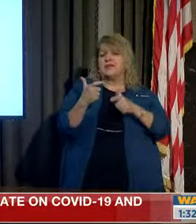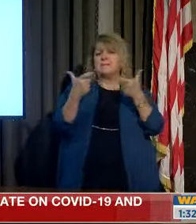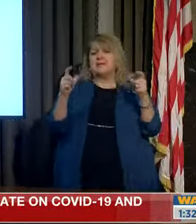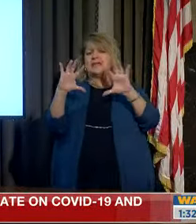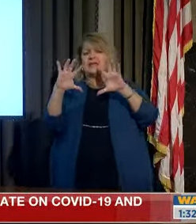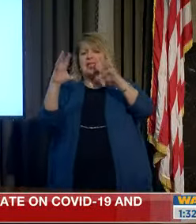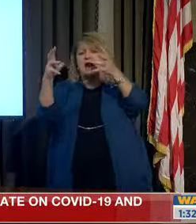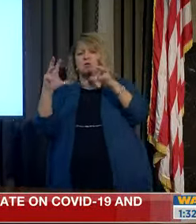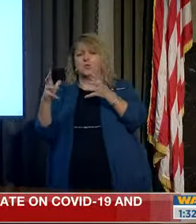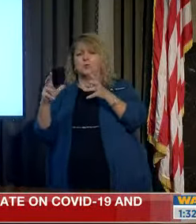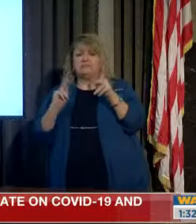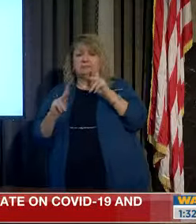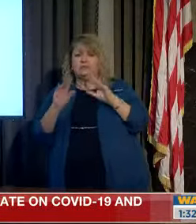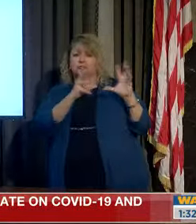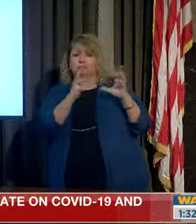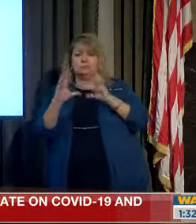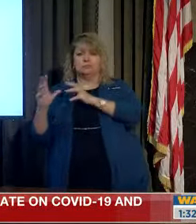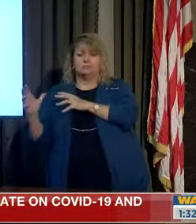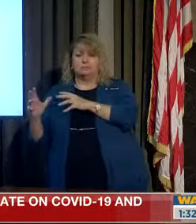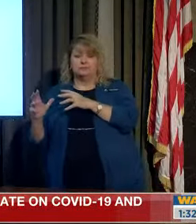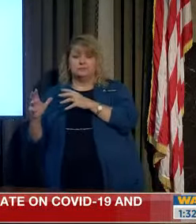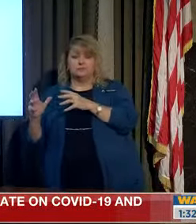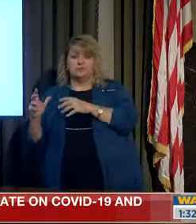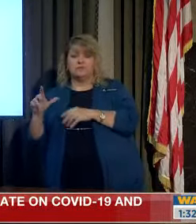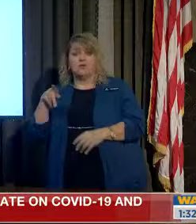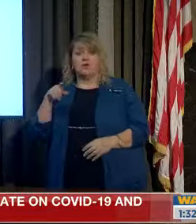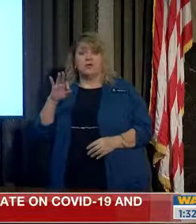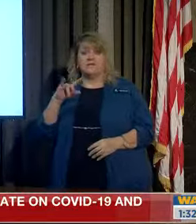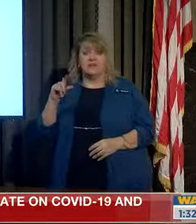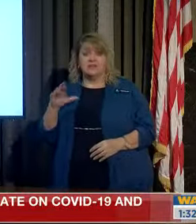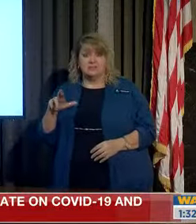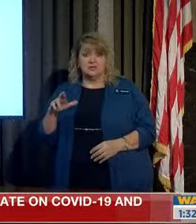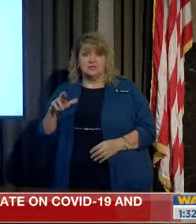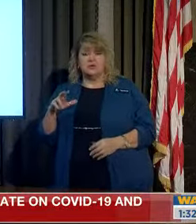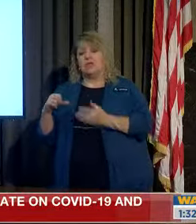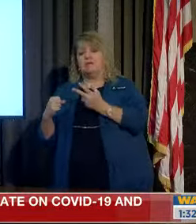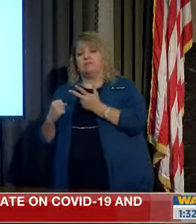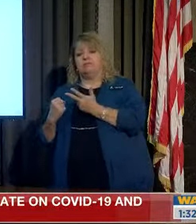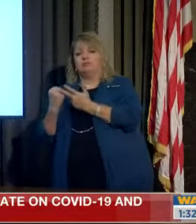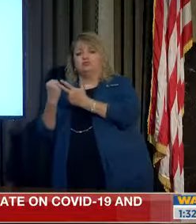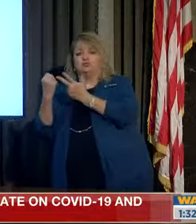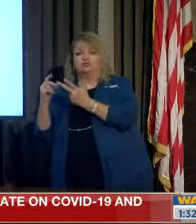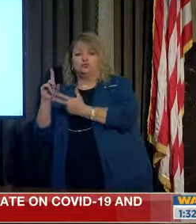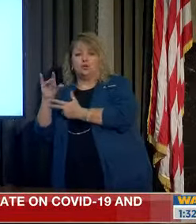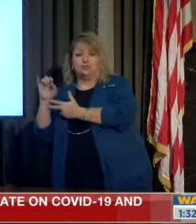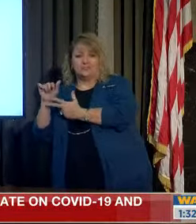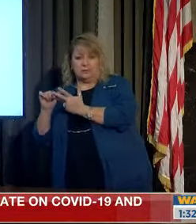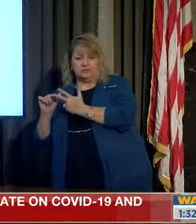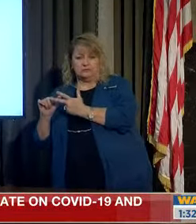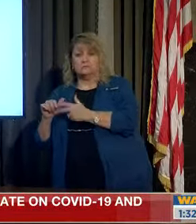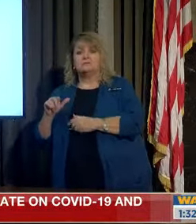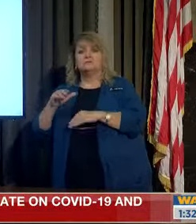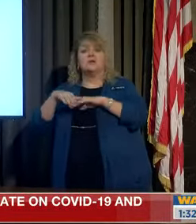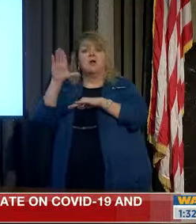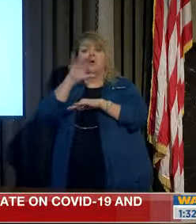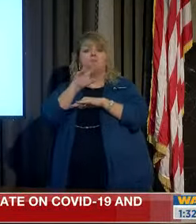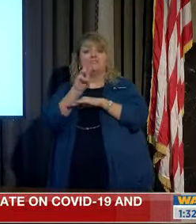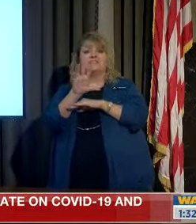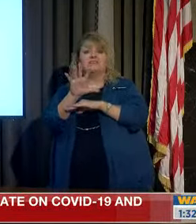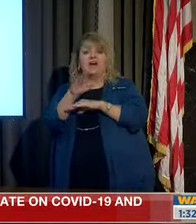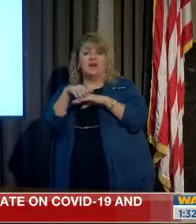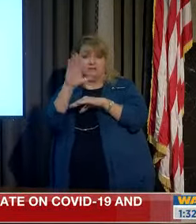who are now eligible for Pfizer booster doses. Number one, people who are 65 years of